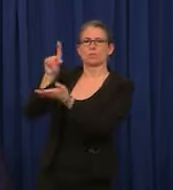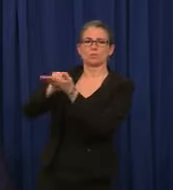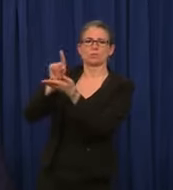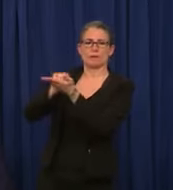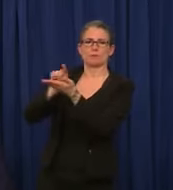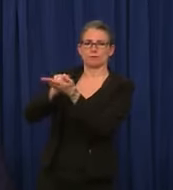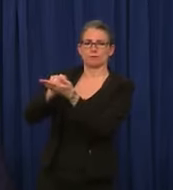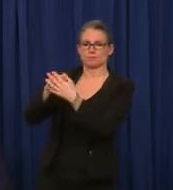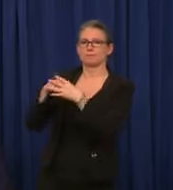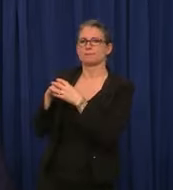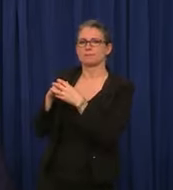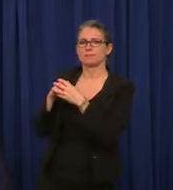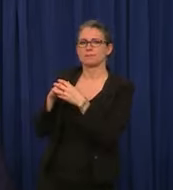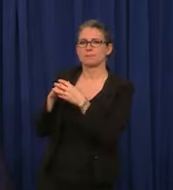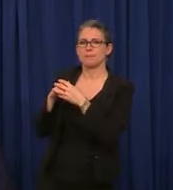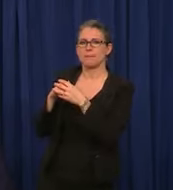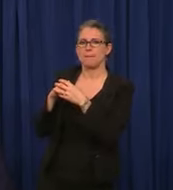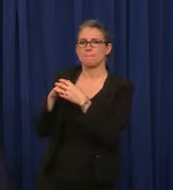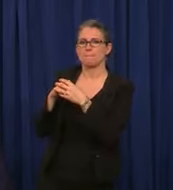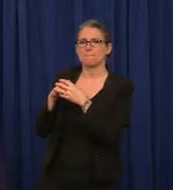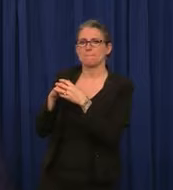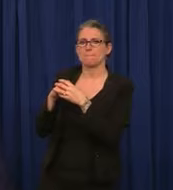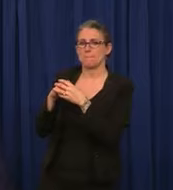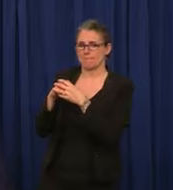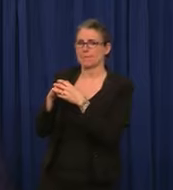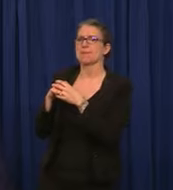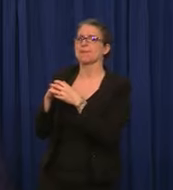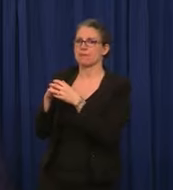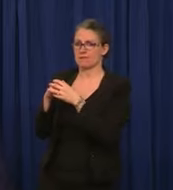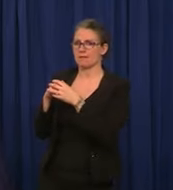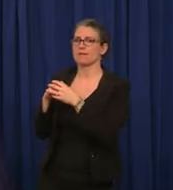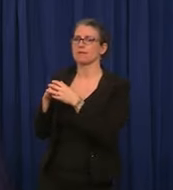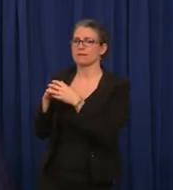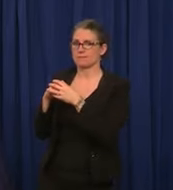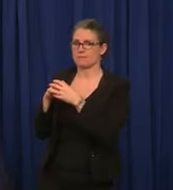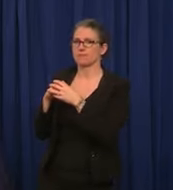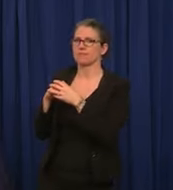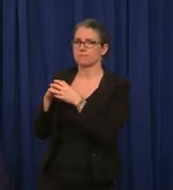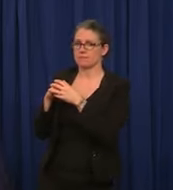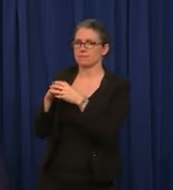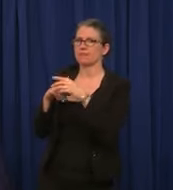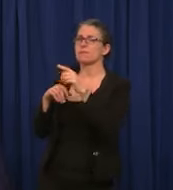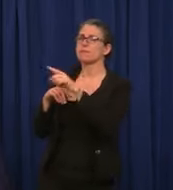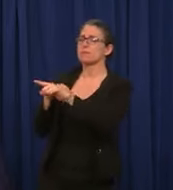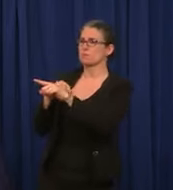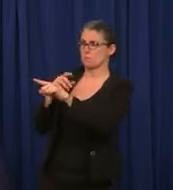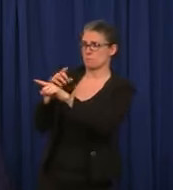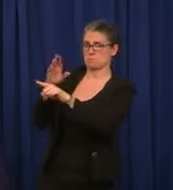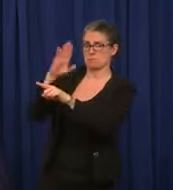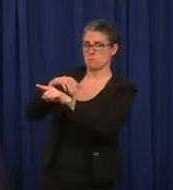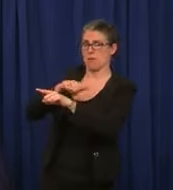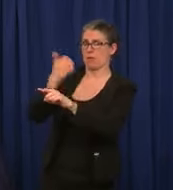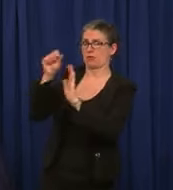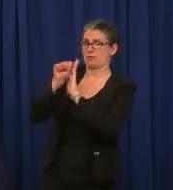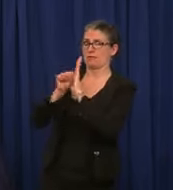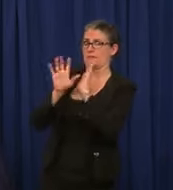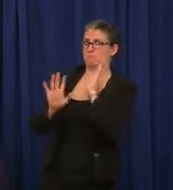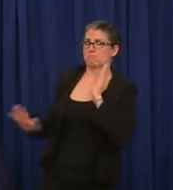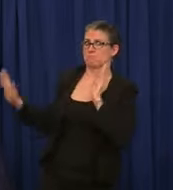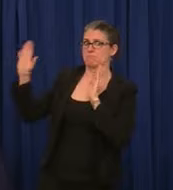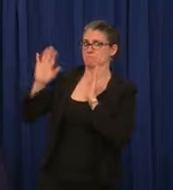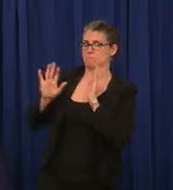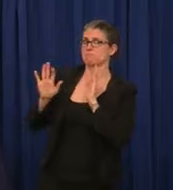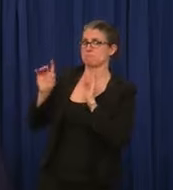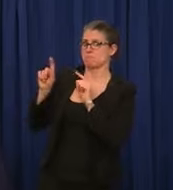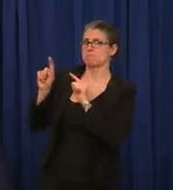had reports from other states of prescribers inappropriately prescribing certain medications for themselves or for their family members, kind of just